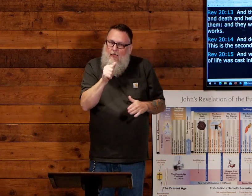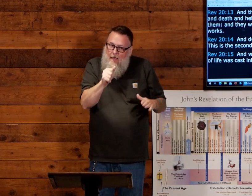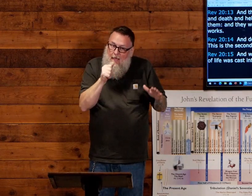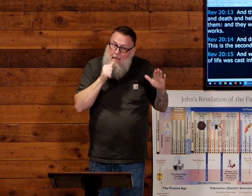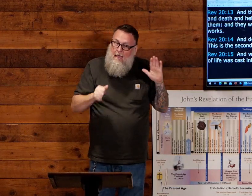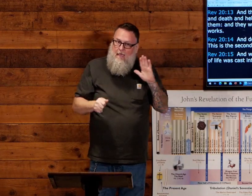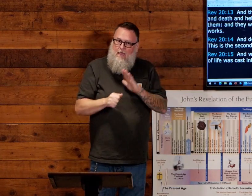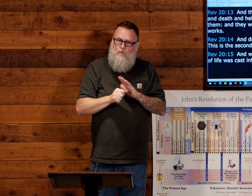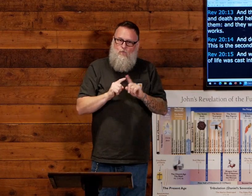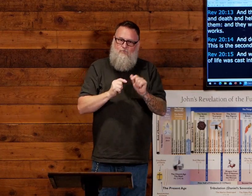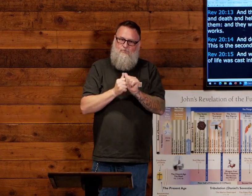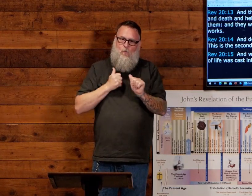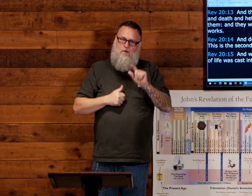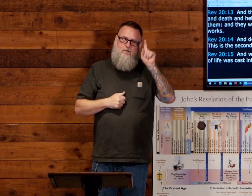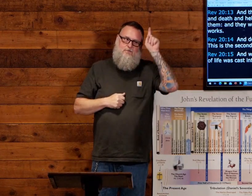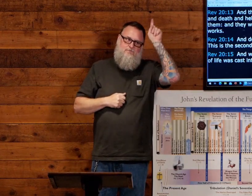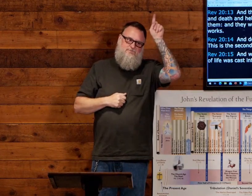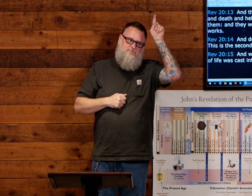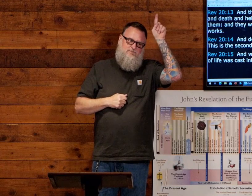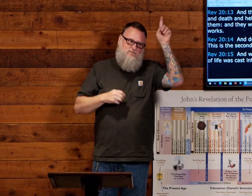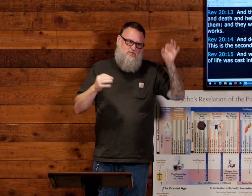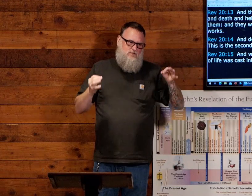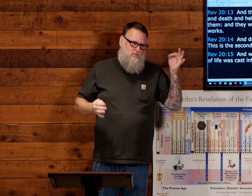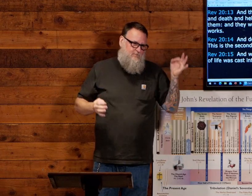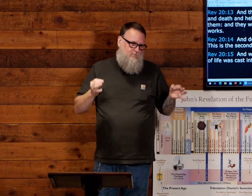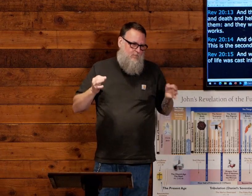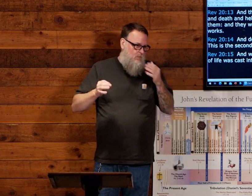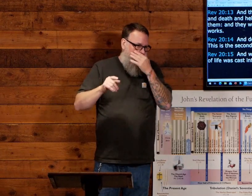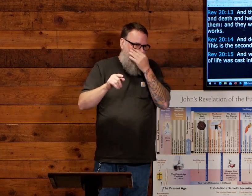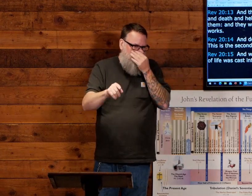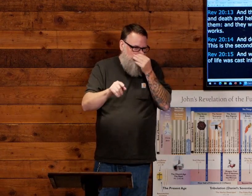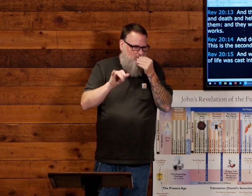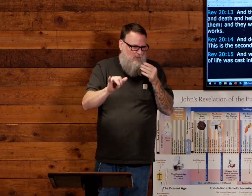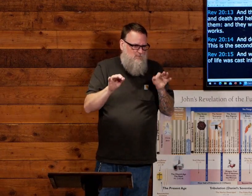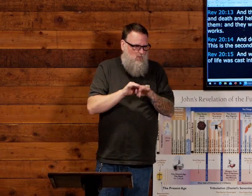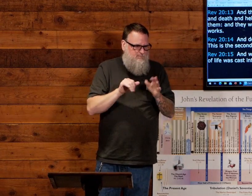Point is, there's no place you can hide to avoid him. His judgment.